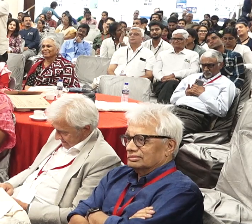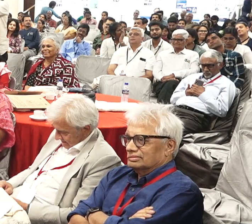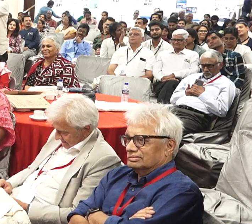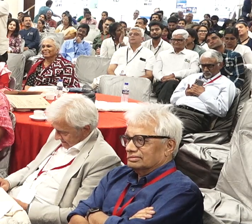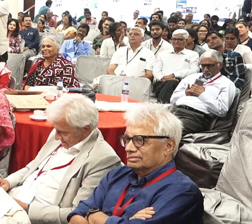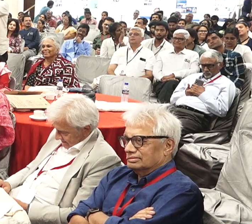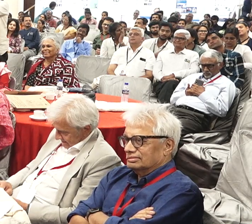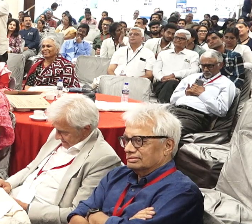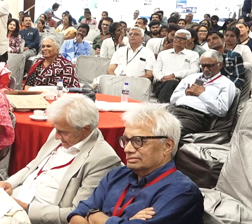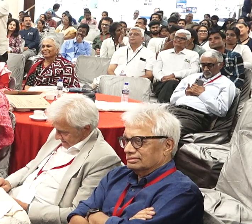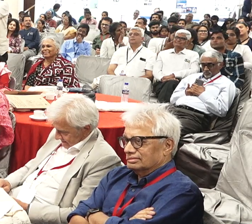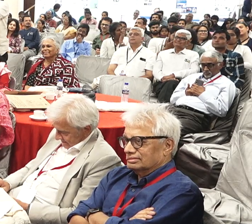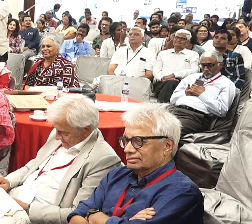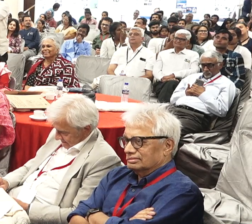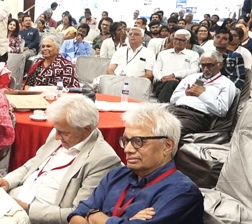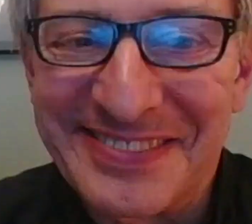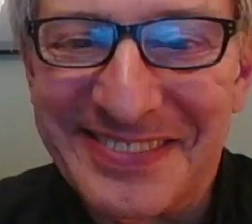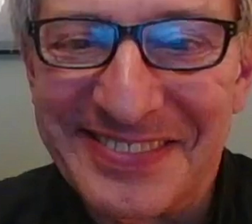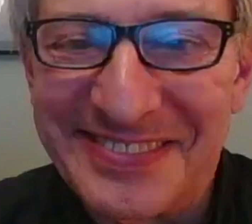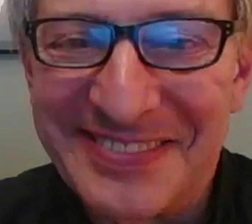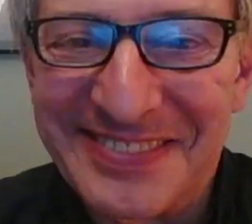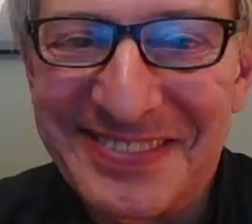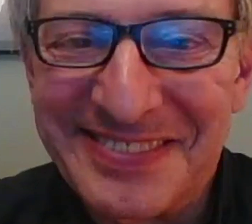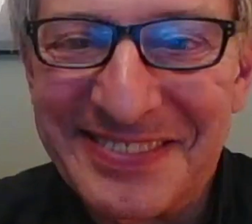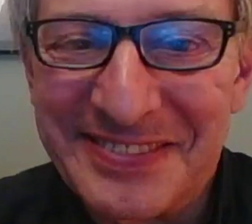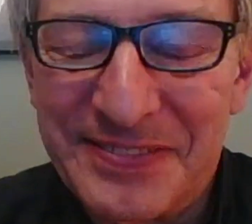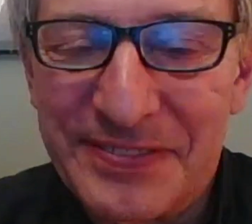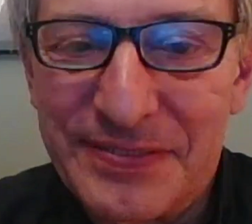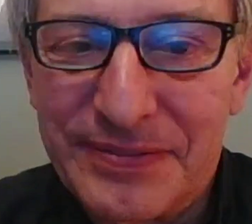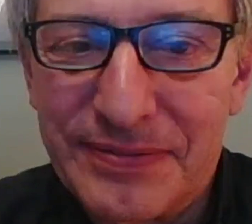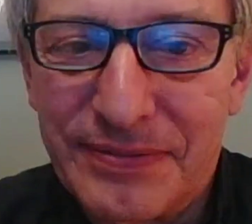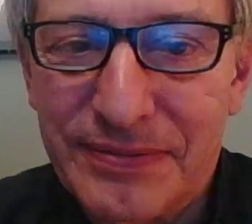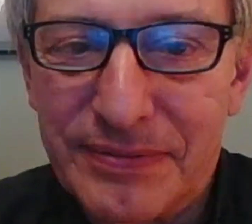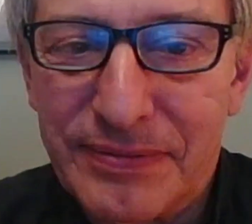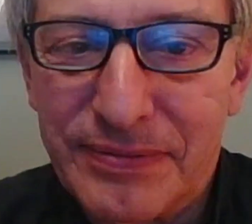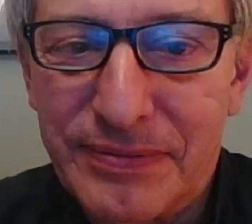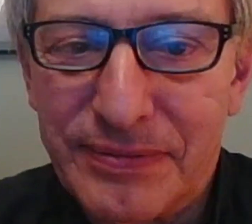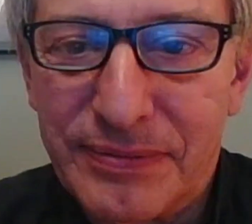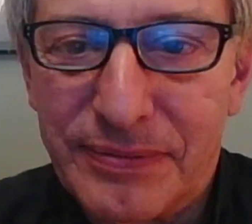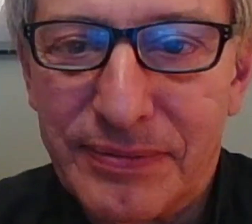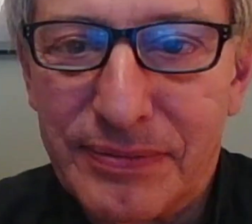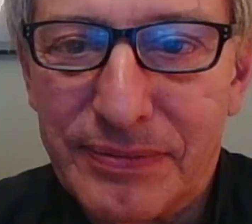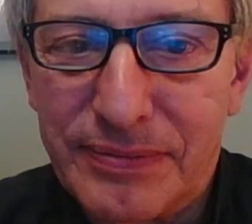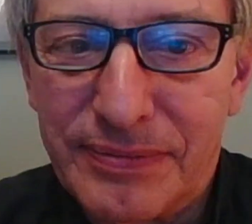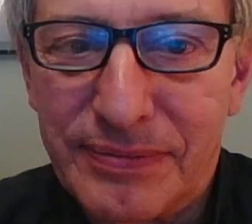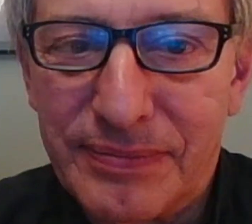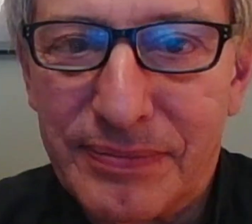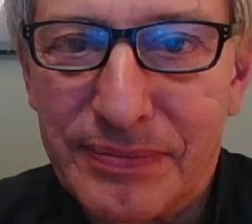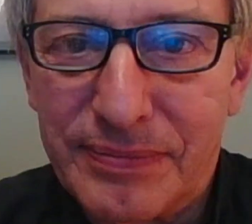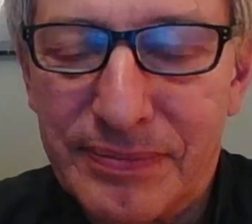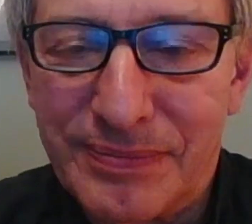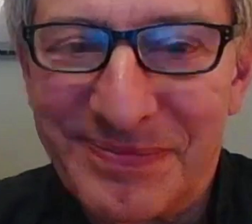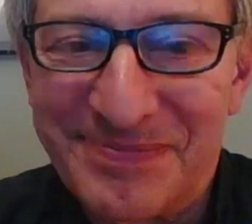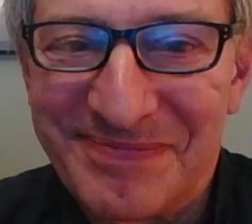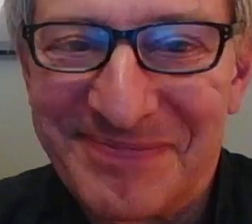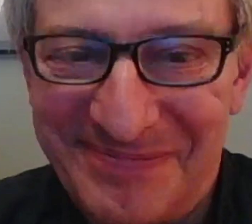very much. Absolutely. Thank you very much for your time, all of you. And I hope we haven't run over too much. Good